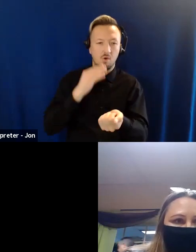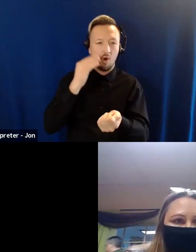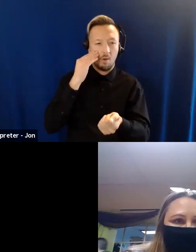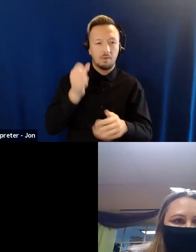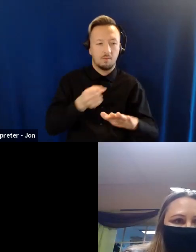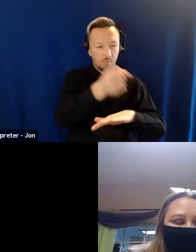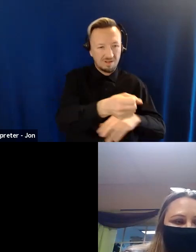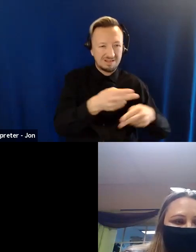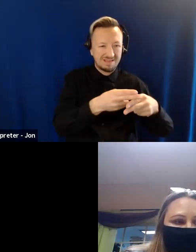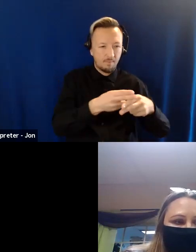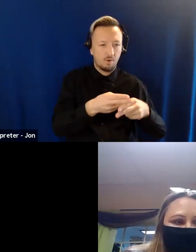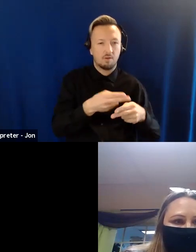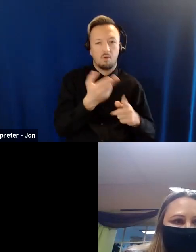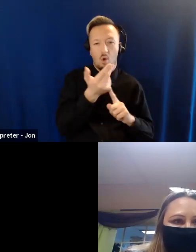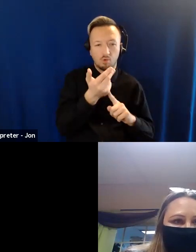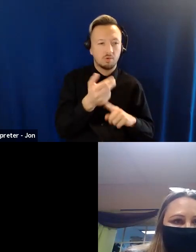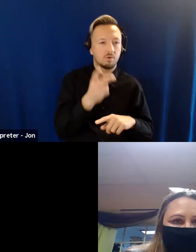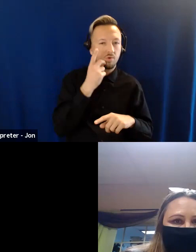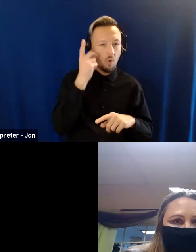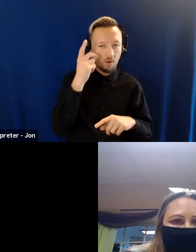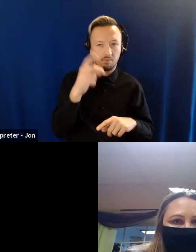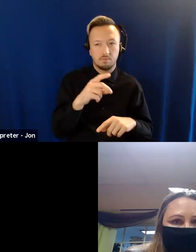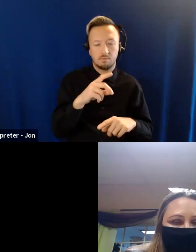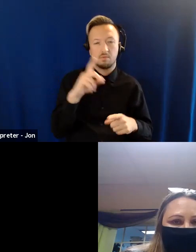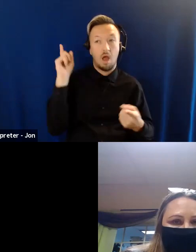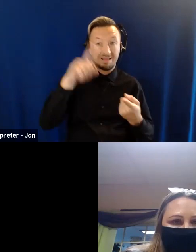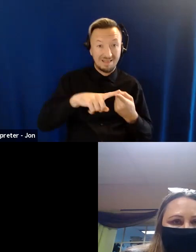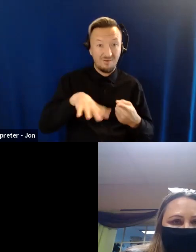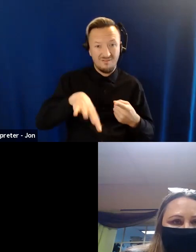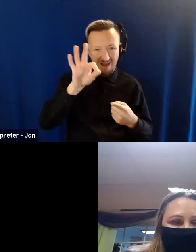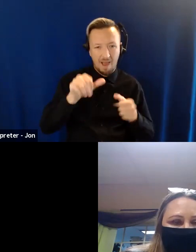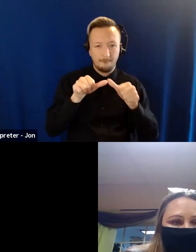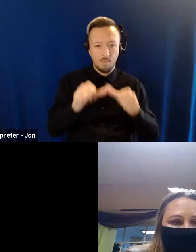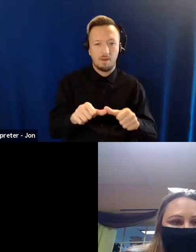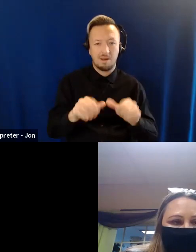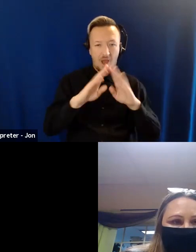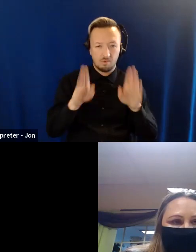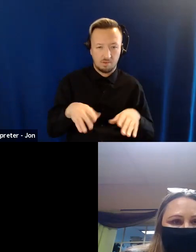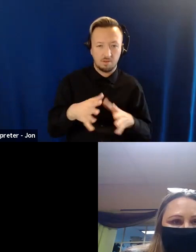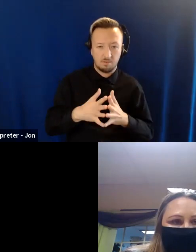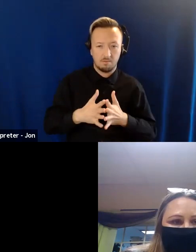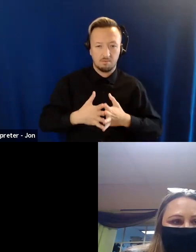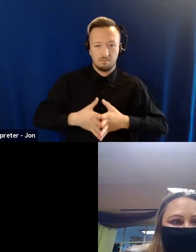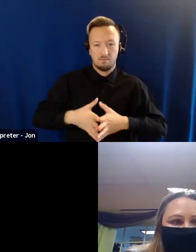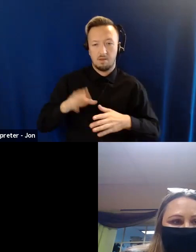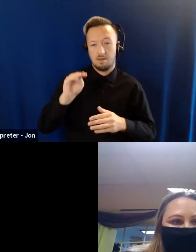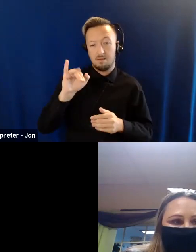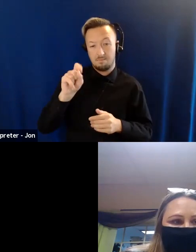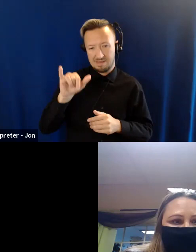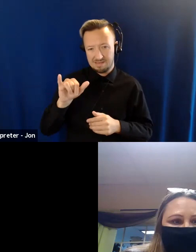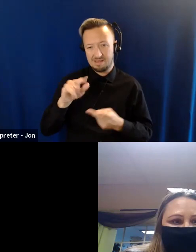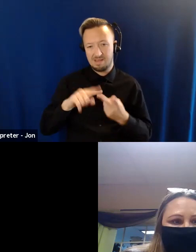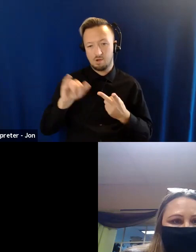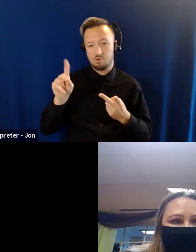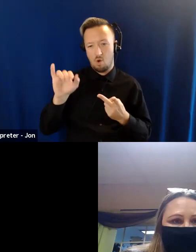cohort settings like hotels, dormitories, until there's permanent housing available. And Misty and Jody have been doing a lot of hard work around